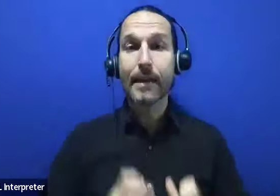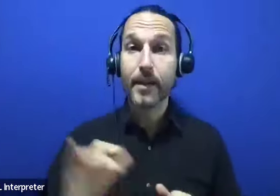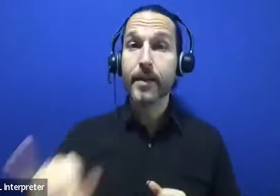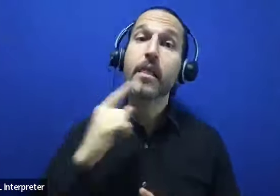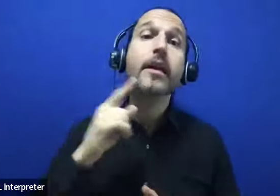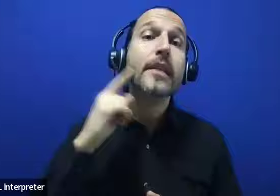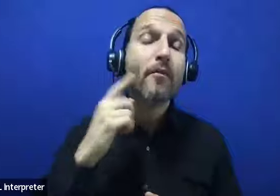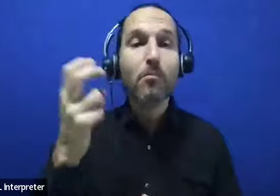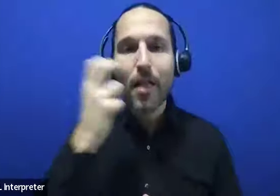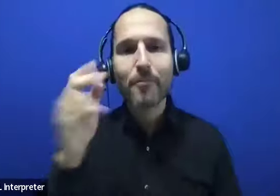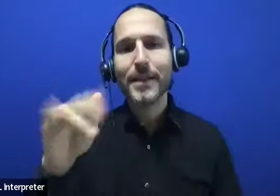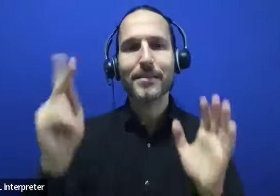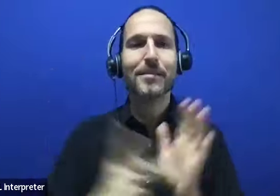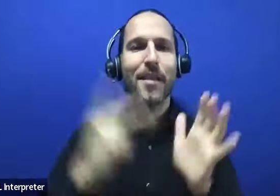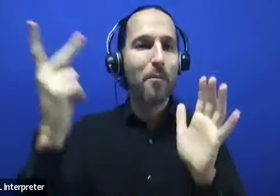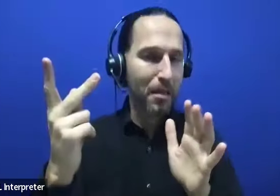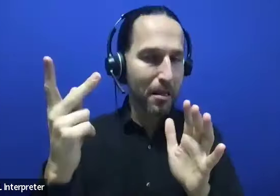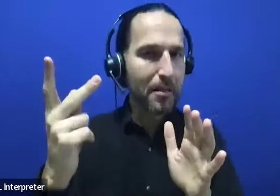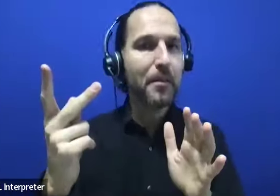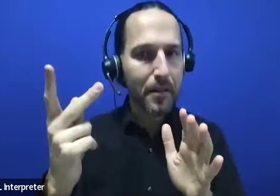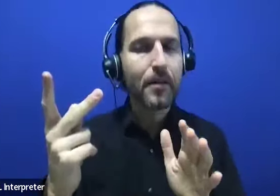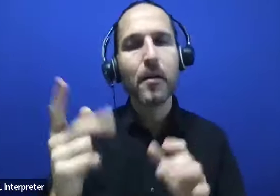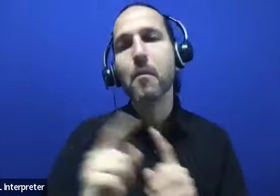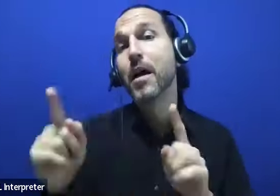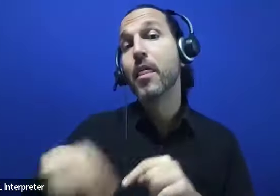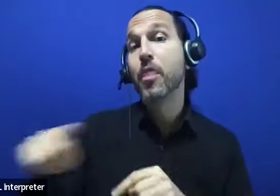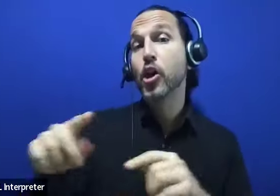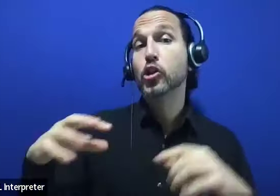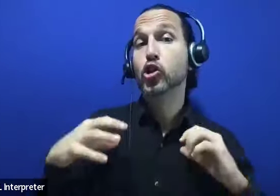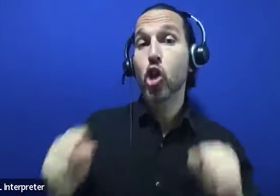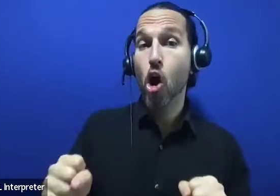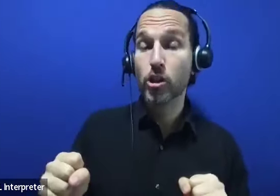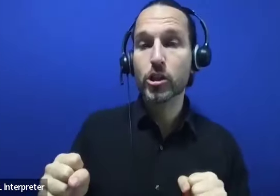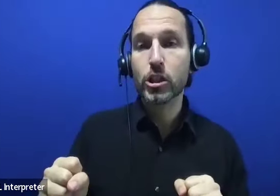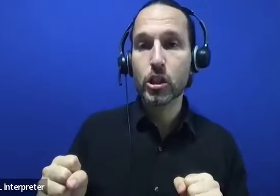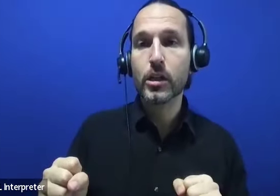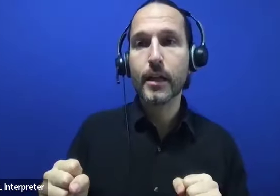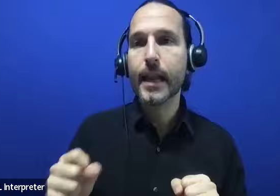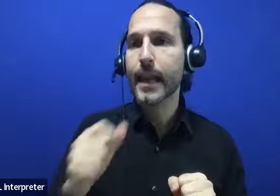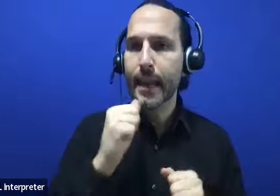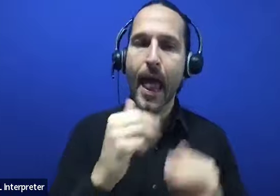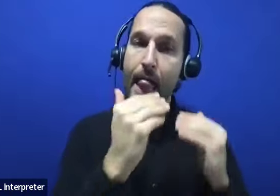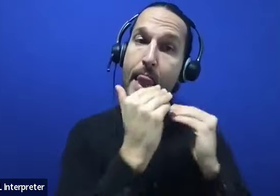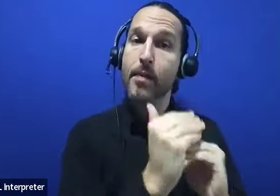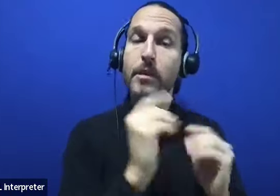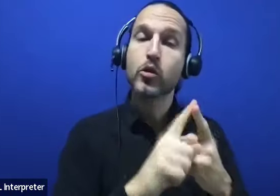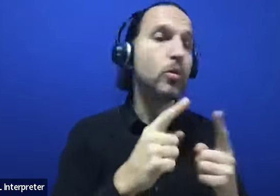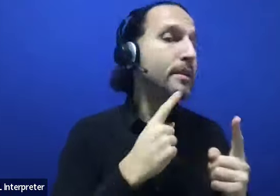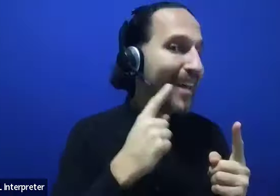dual sensory impaired. But individuals with charge are not just